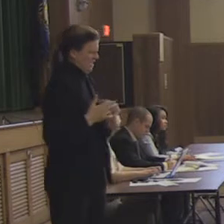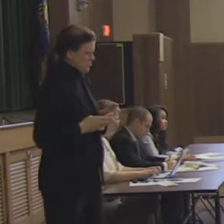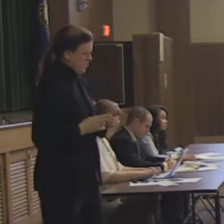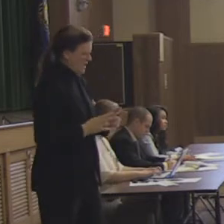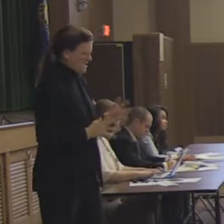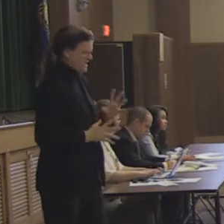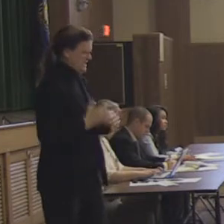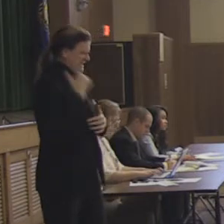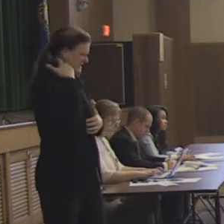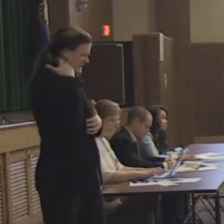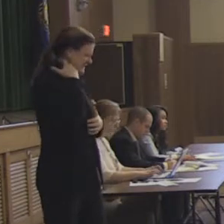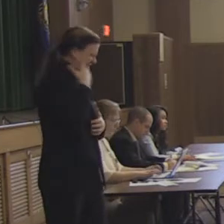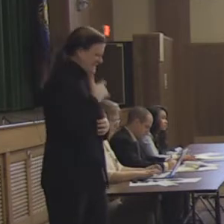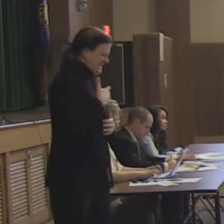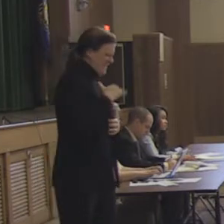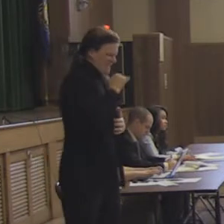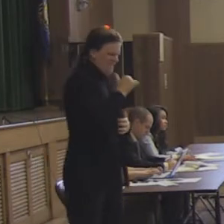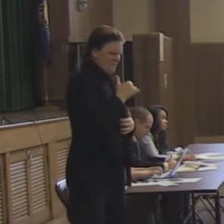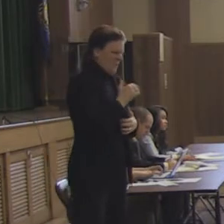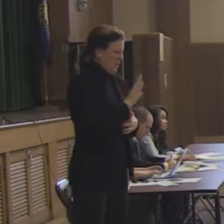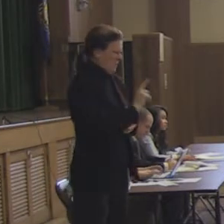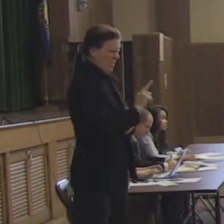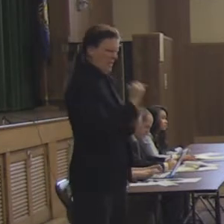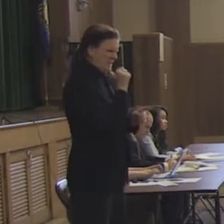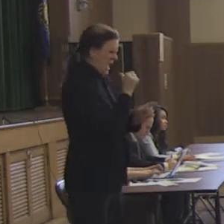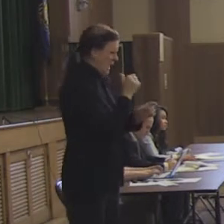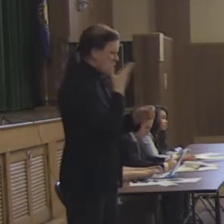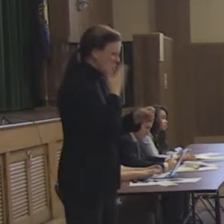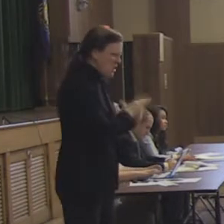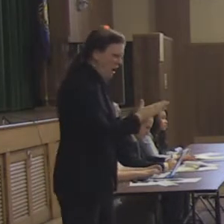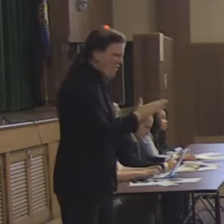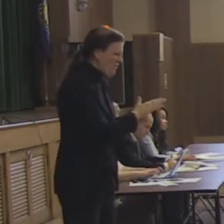it was a flawed piece of legislation that would need to be